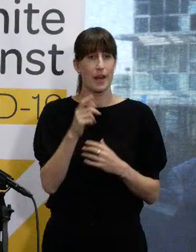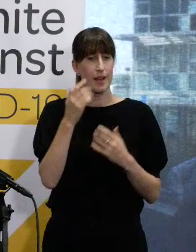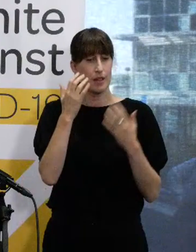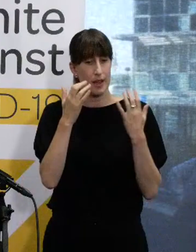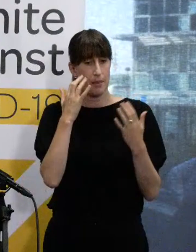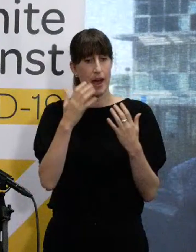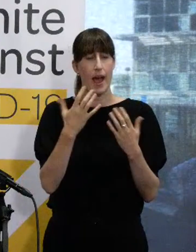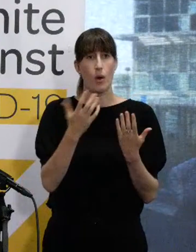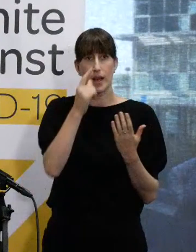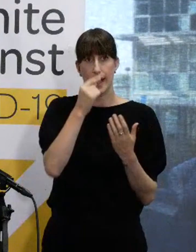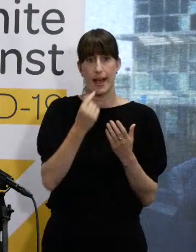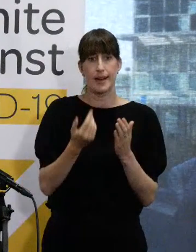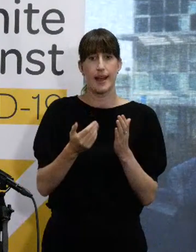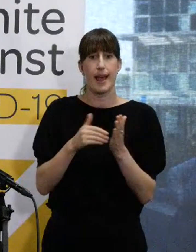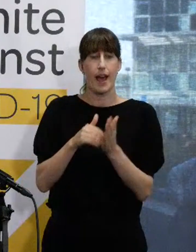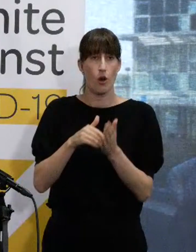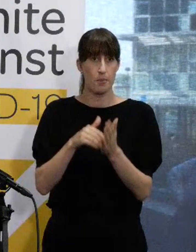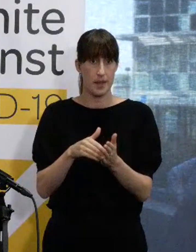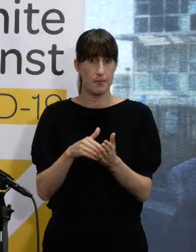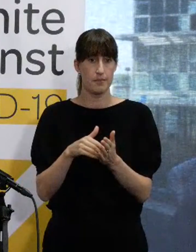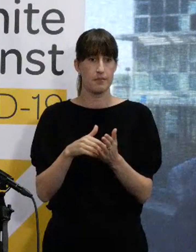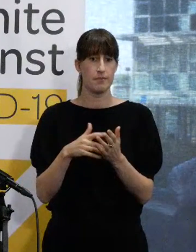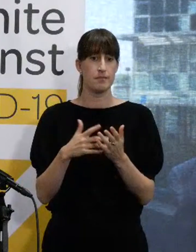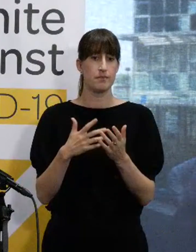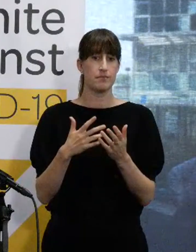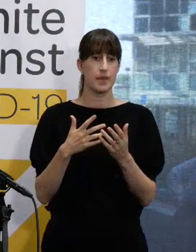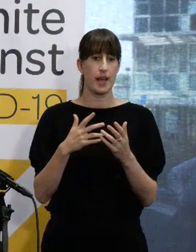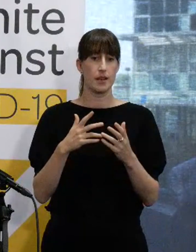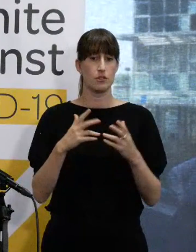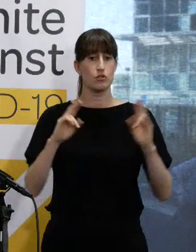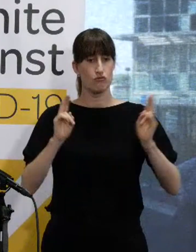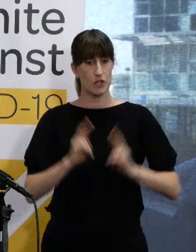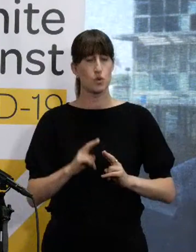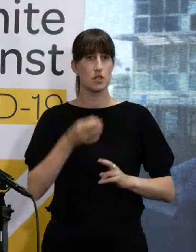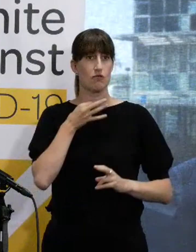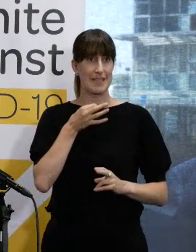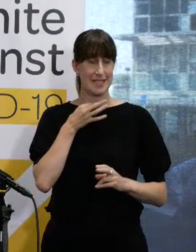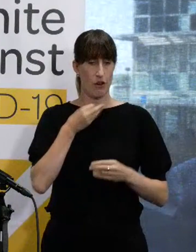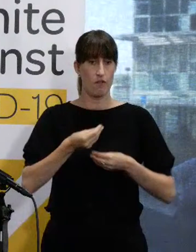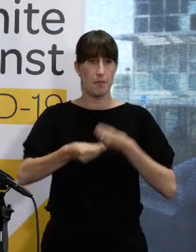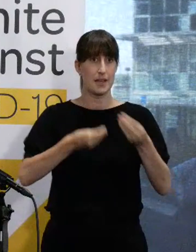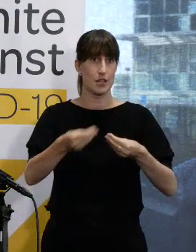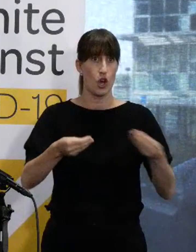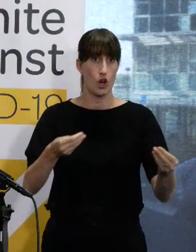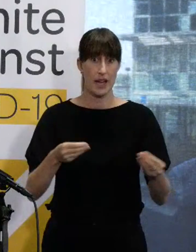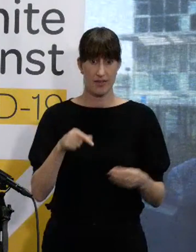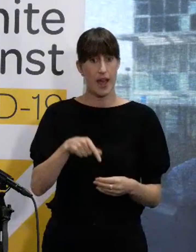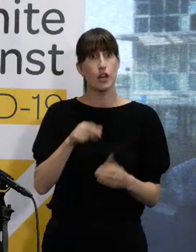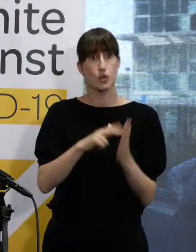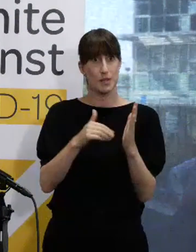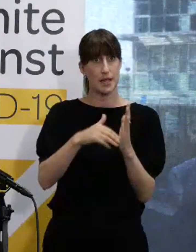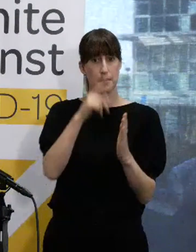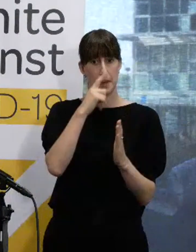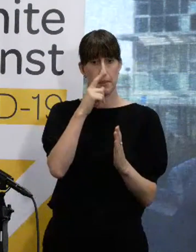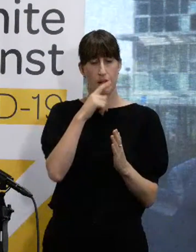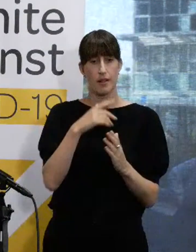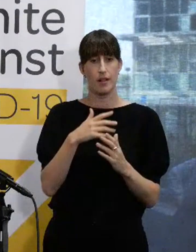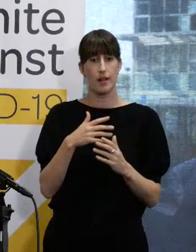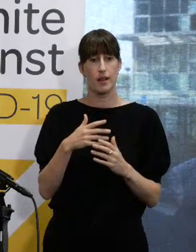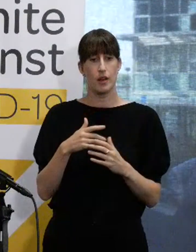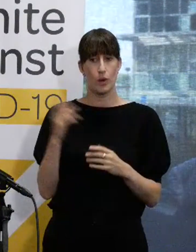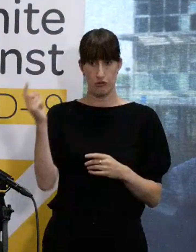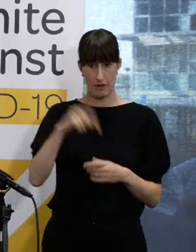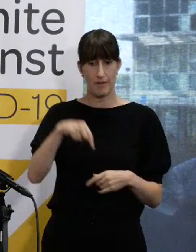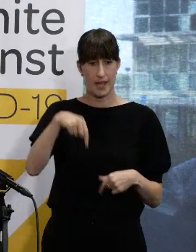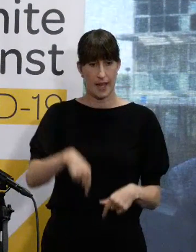additional measures that might help reduce the risk if people, and these are New Zealanders travelling here, if they were infected. Now, we're picking them up at